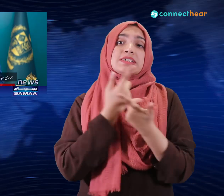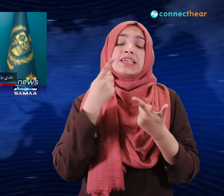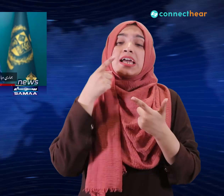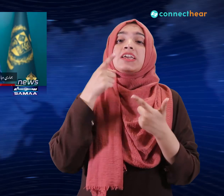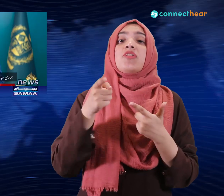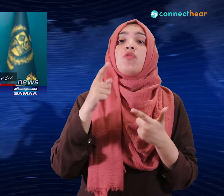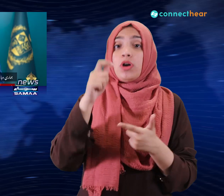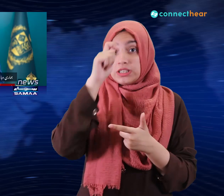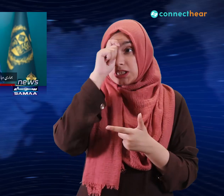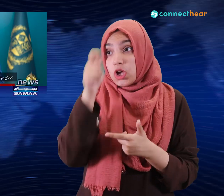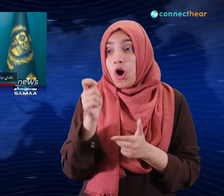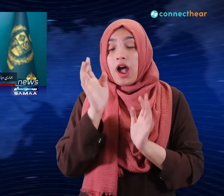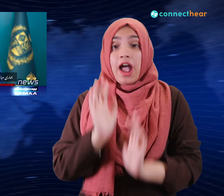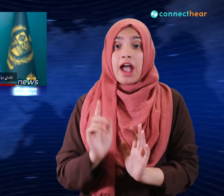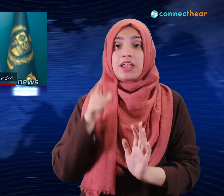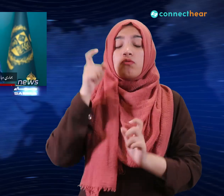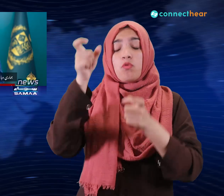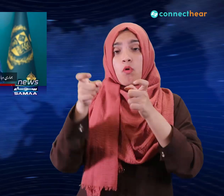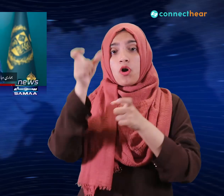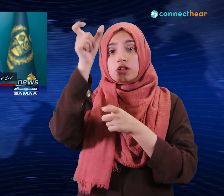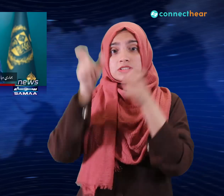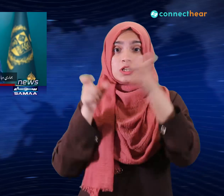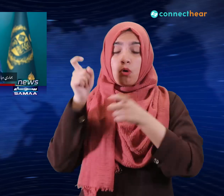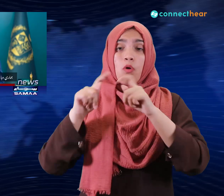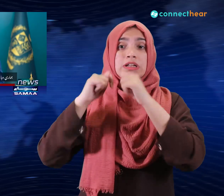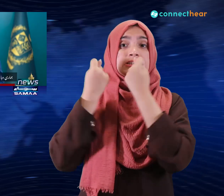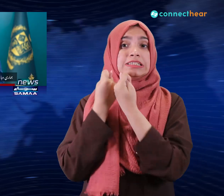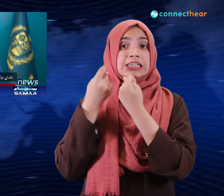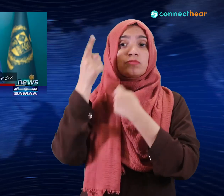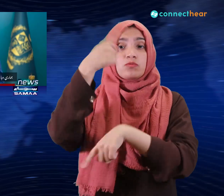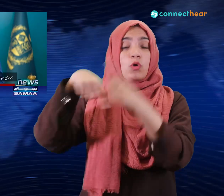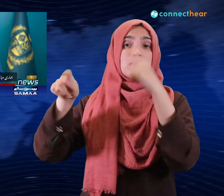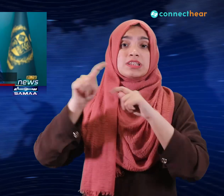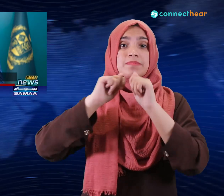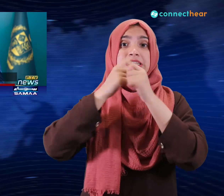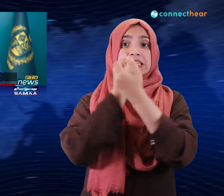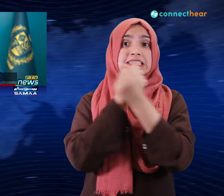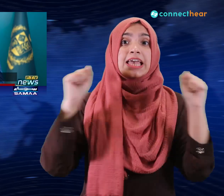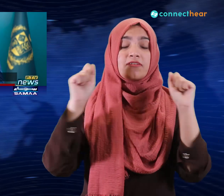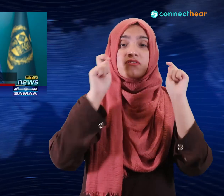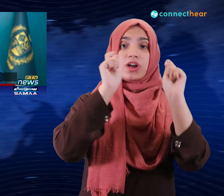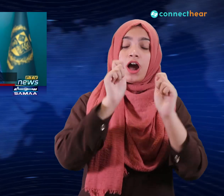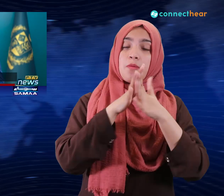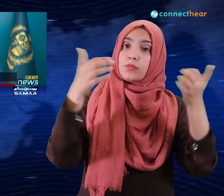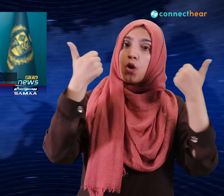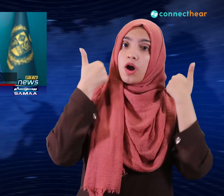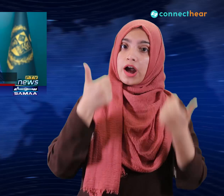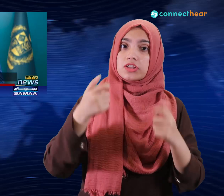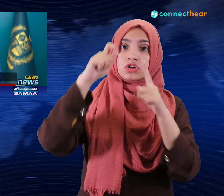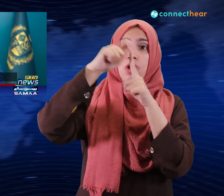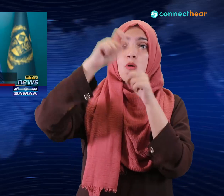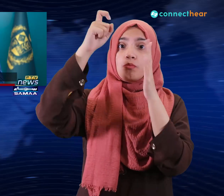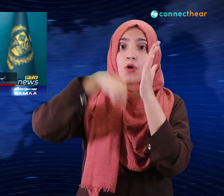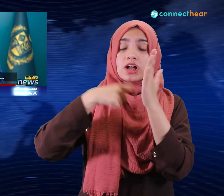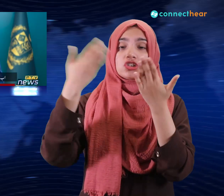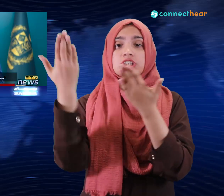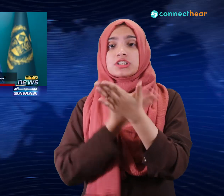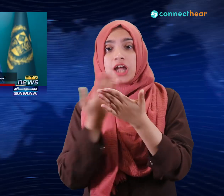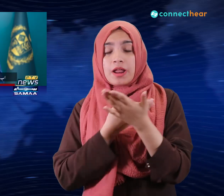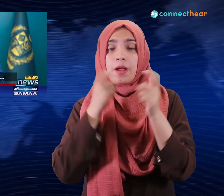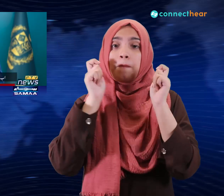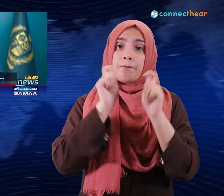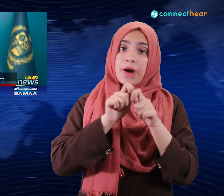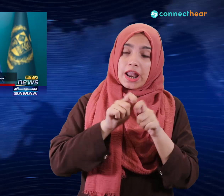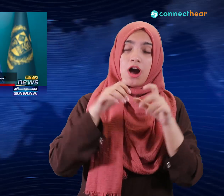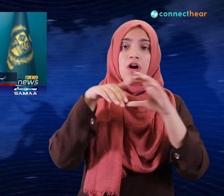pandemic containment strategy and our Asas social protection program. We are now